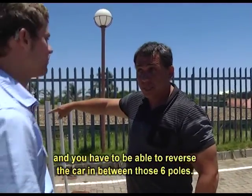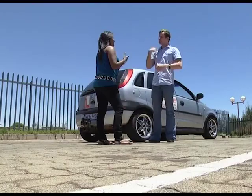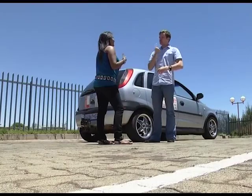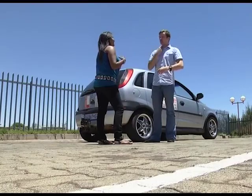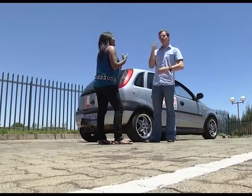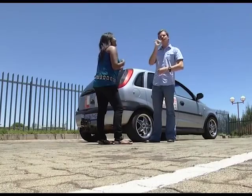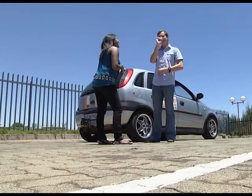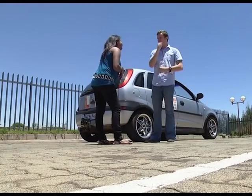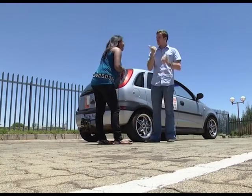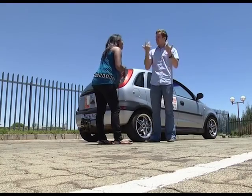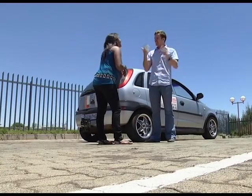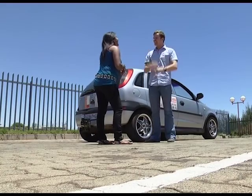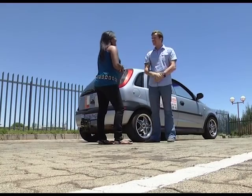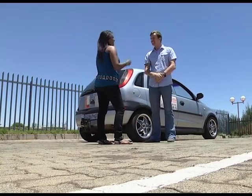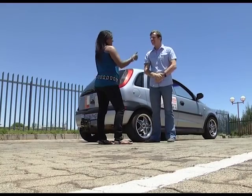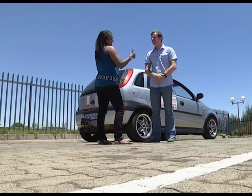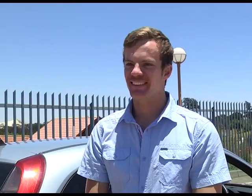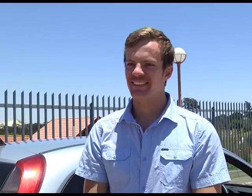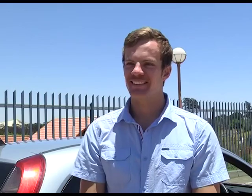okay?